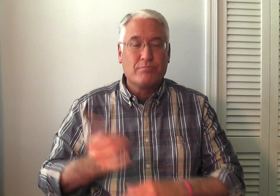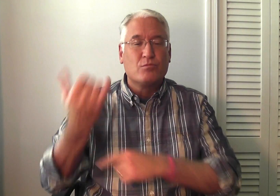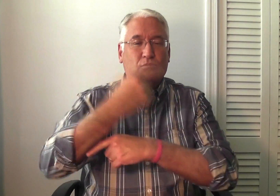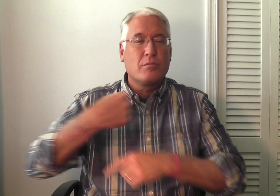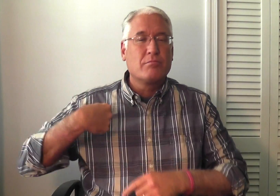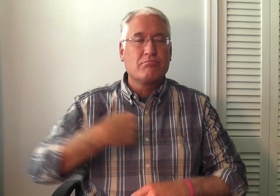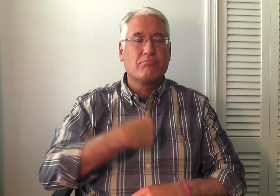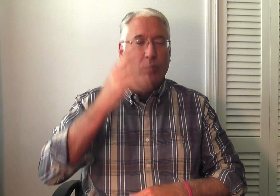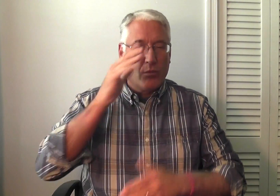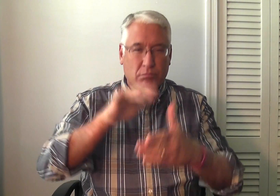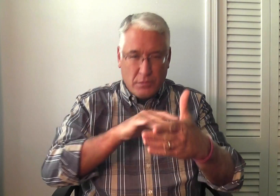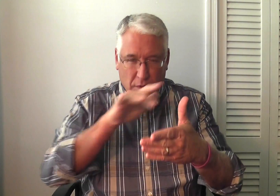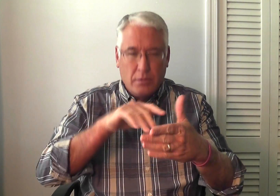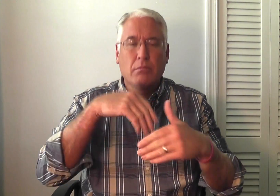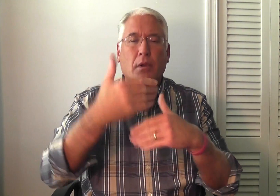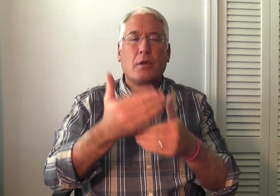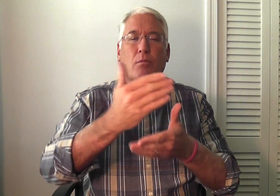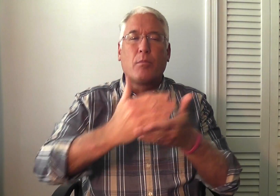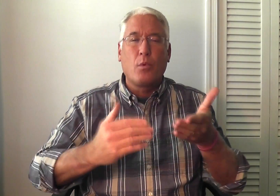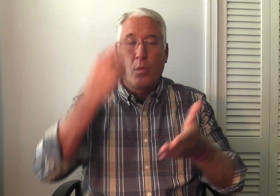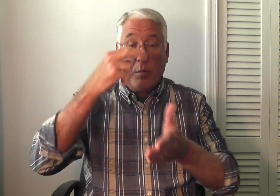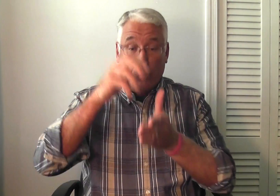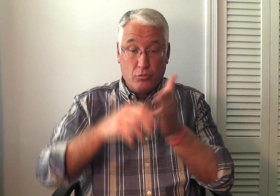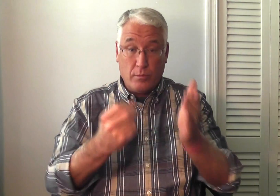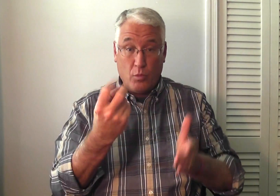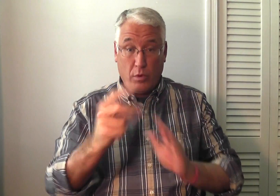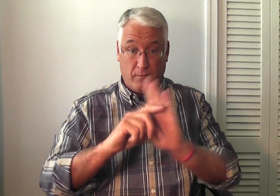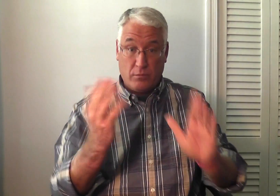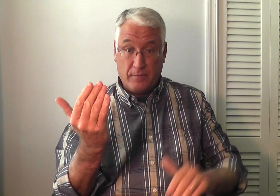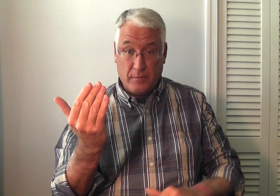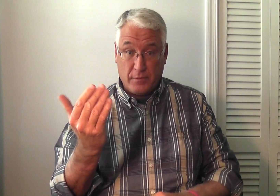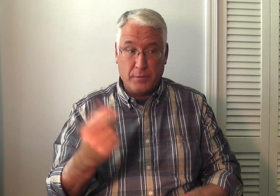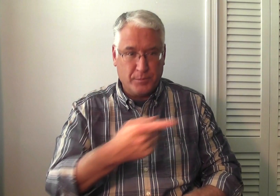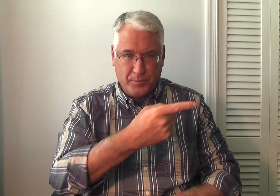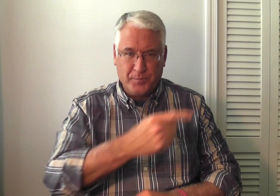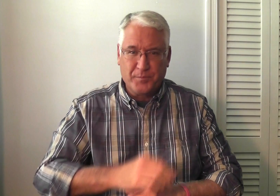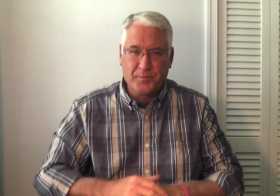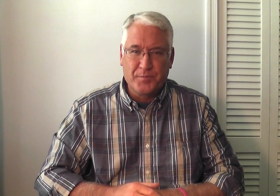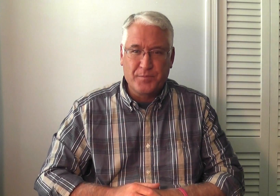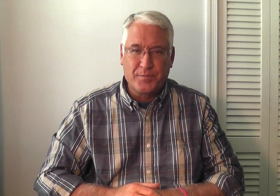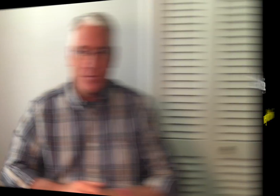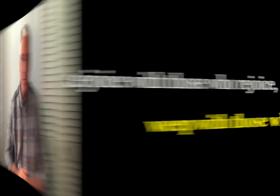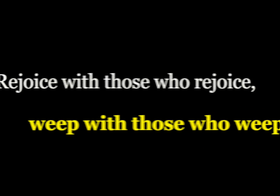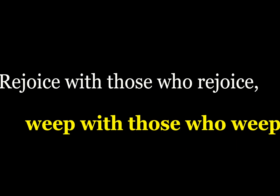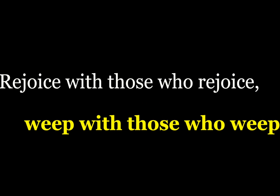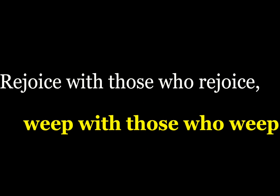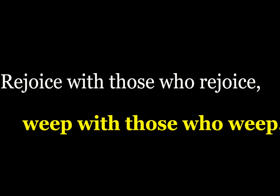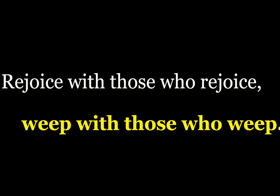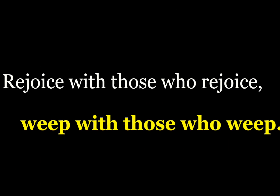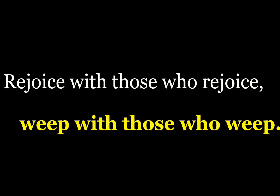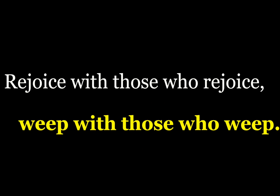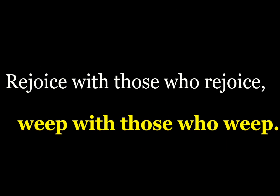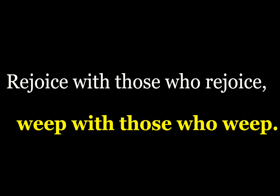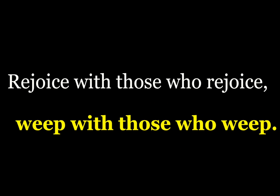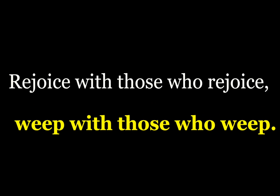Hello. Today we're going to study the second part of Romans 12:15. Rejoice with those